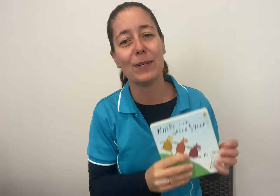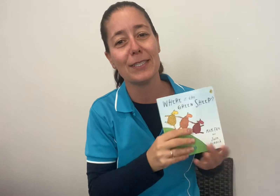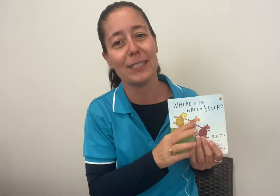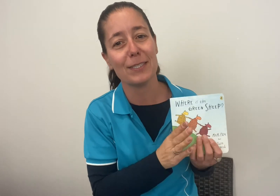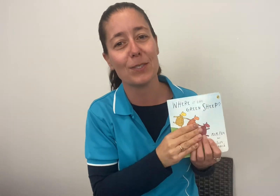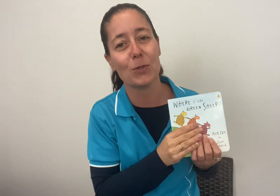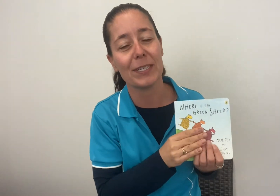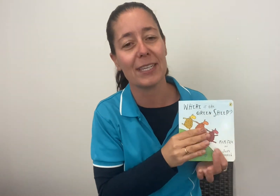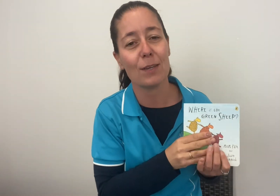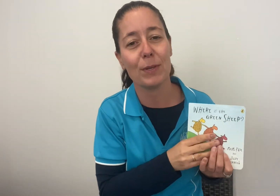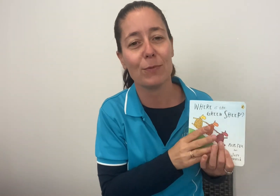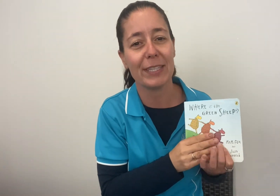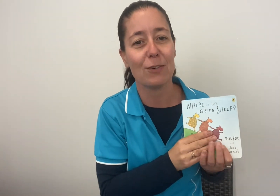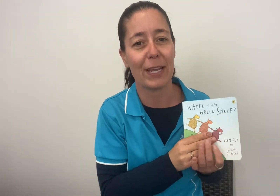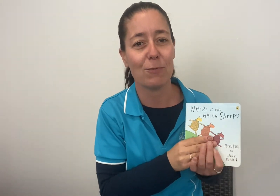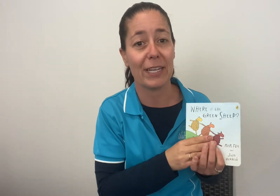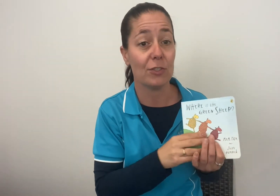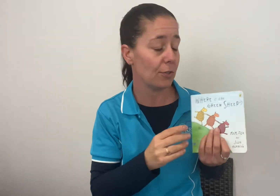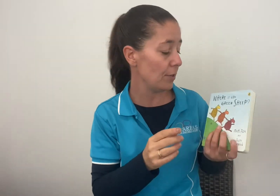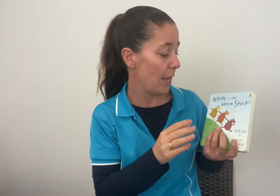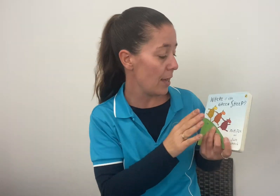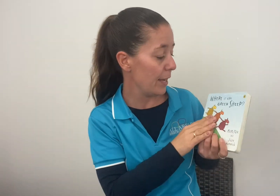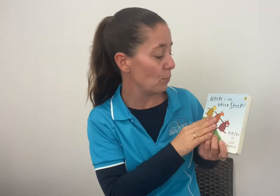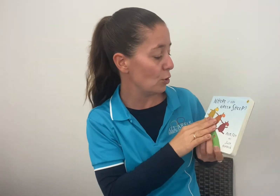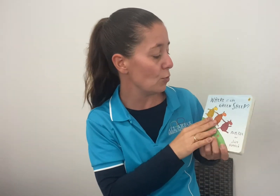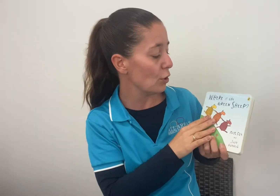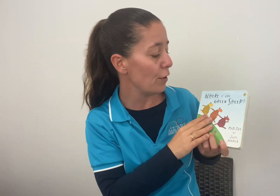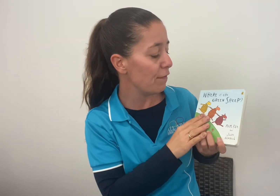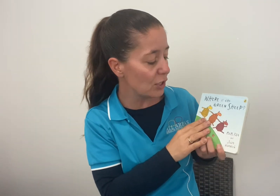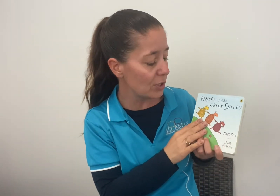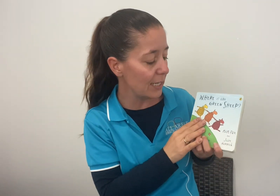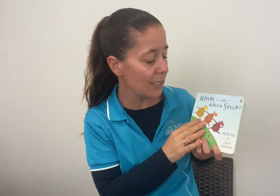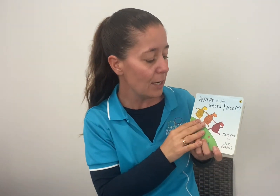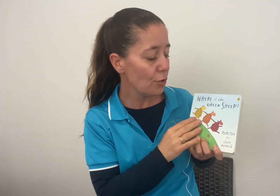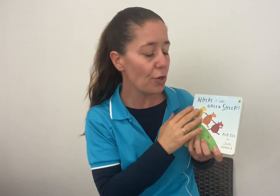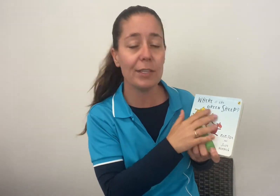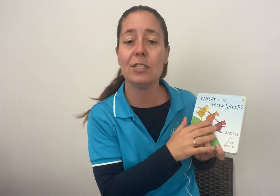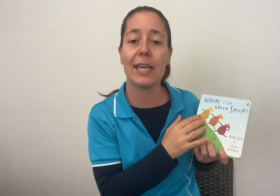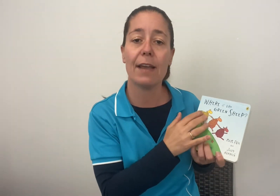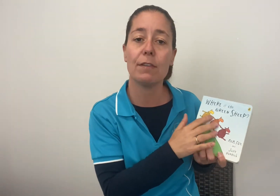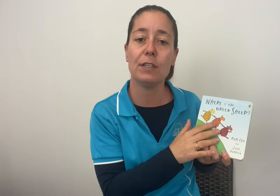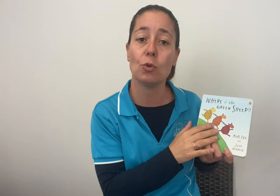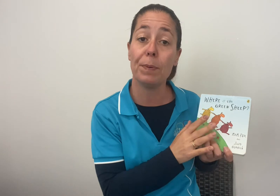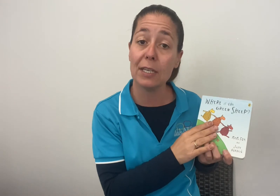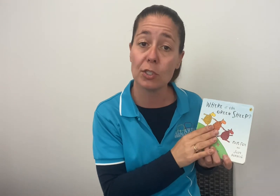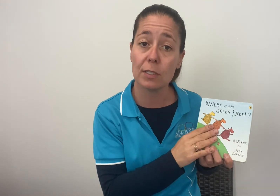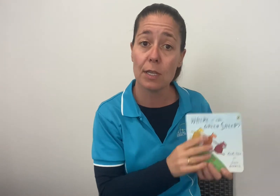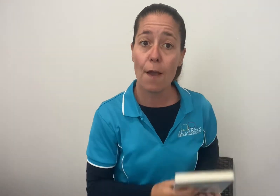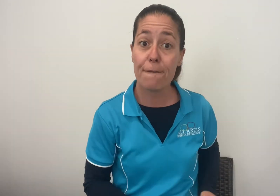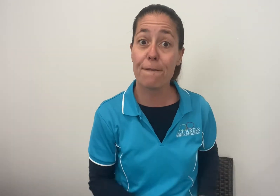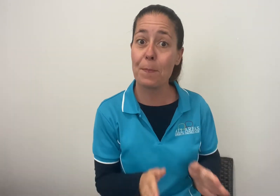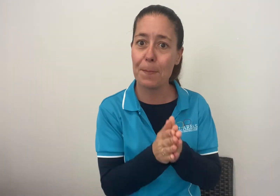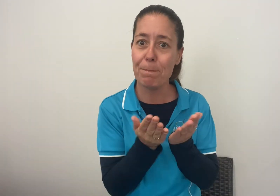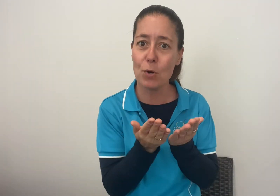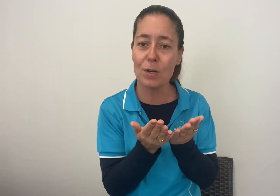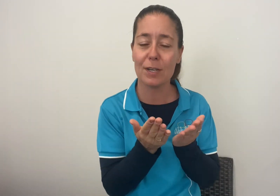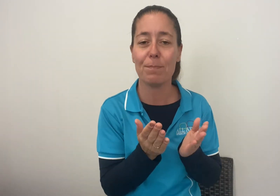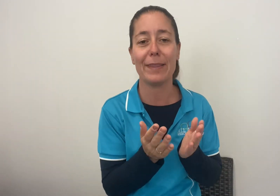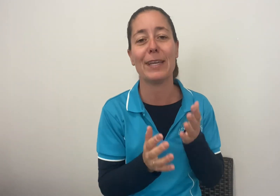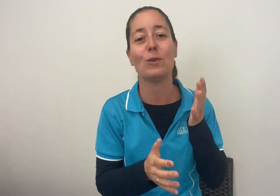signs to stories, it can be a really great way to help children learn visually. Not only do they have the visual pictures from the book, but they also